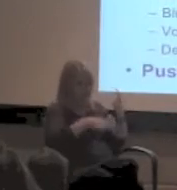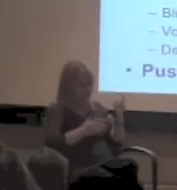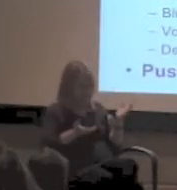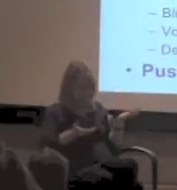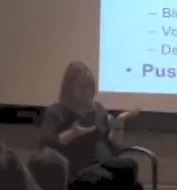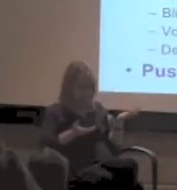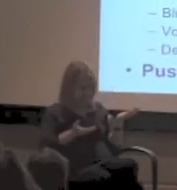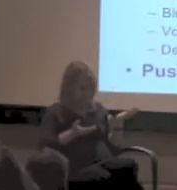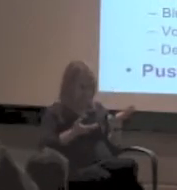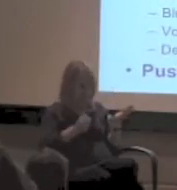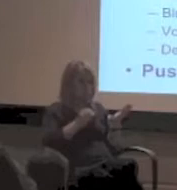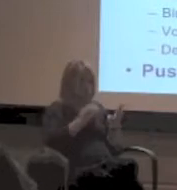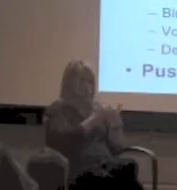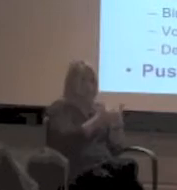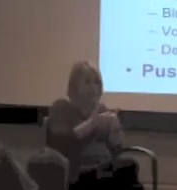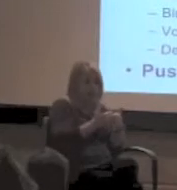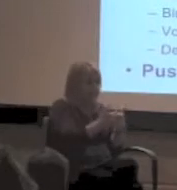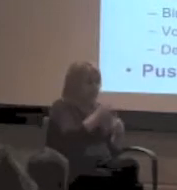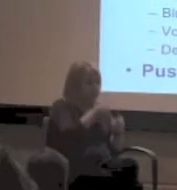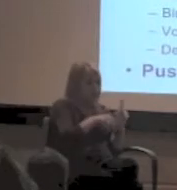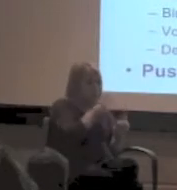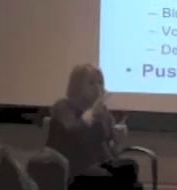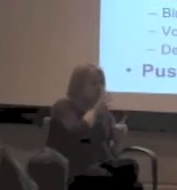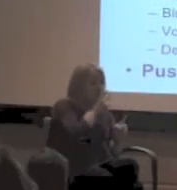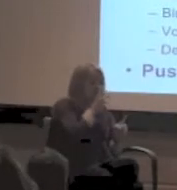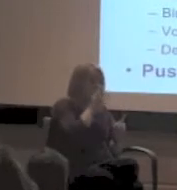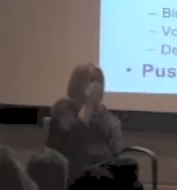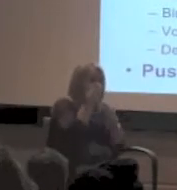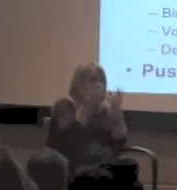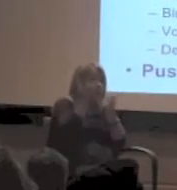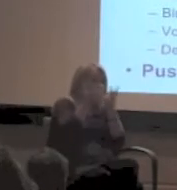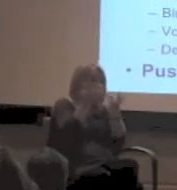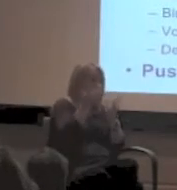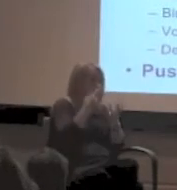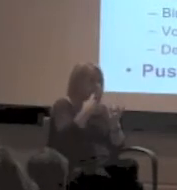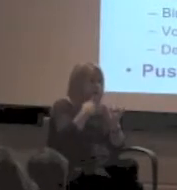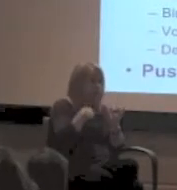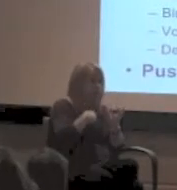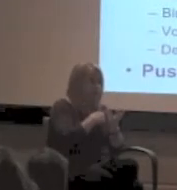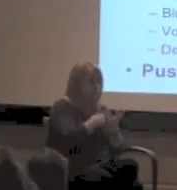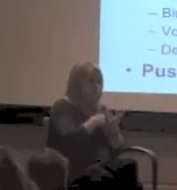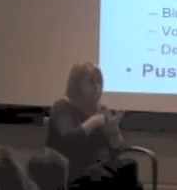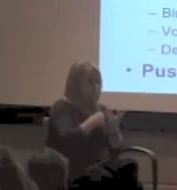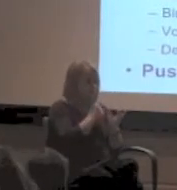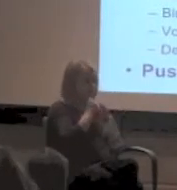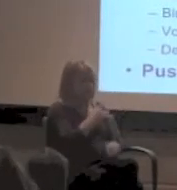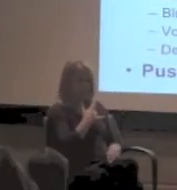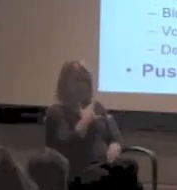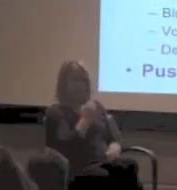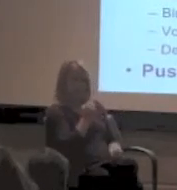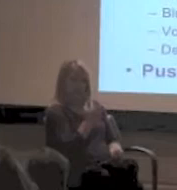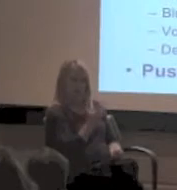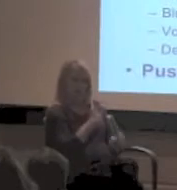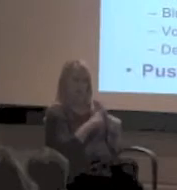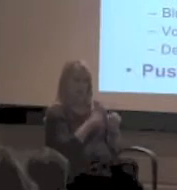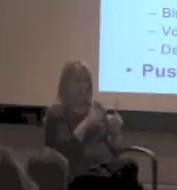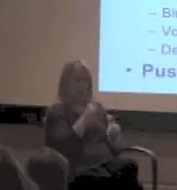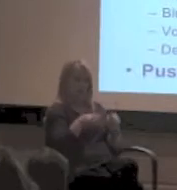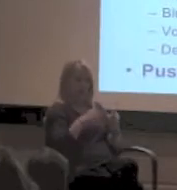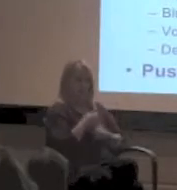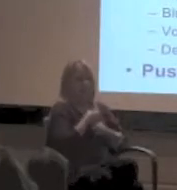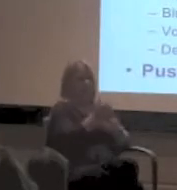So babies can't talk to us and tell us what they're feeling, and probably they're not feeling much.